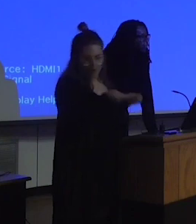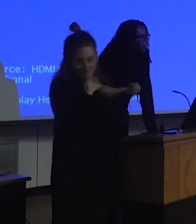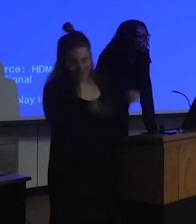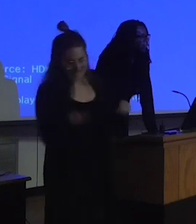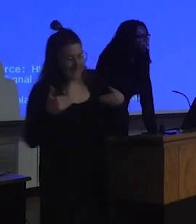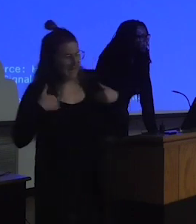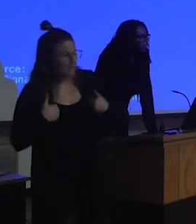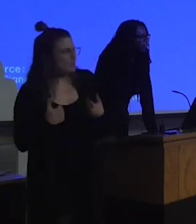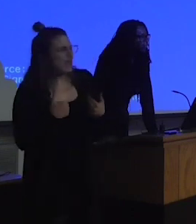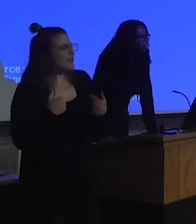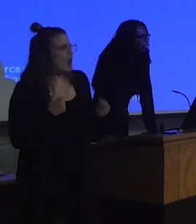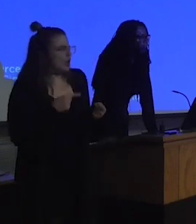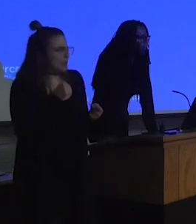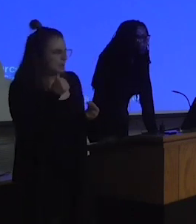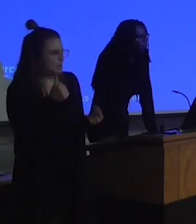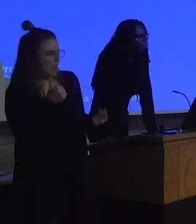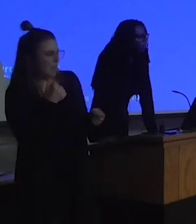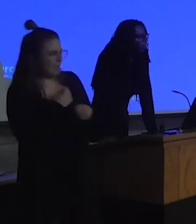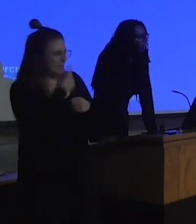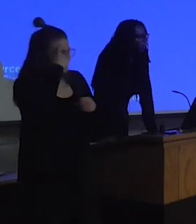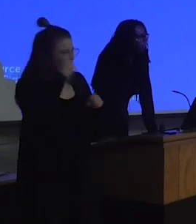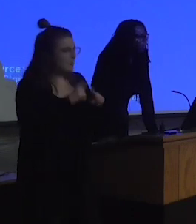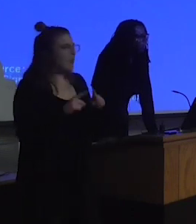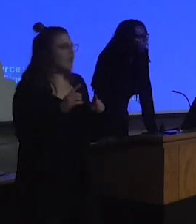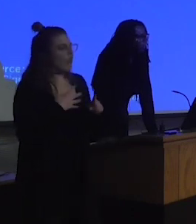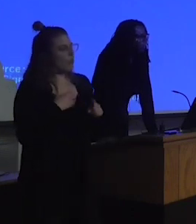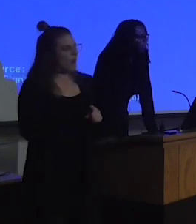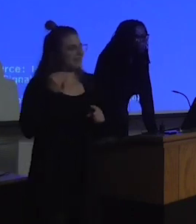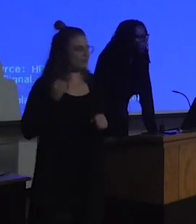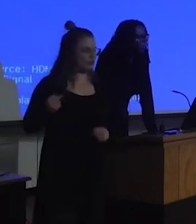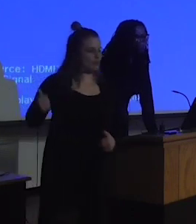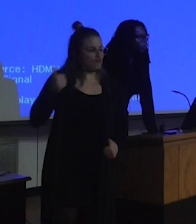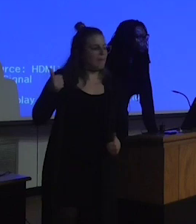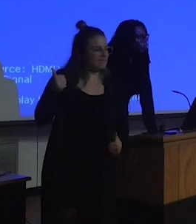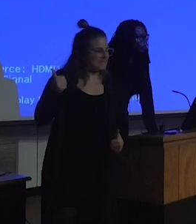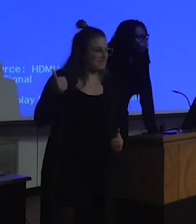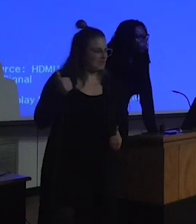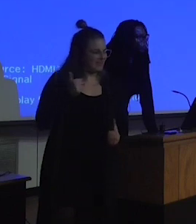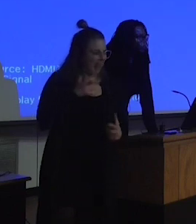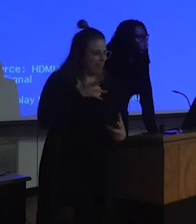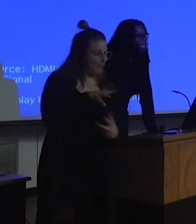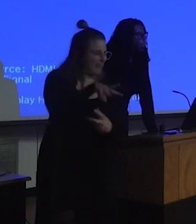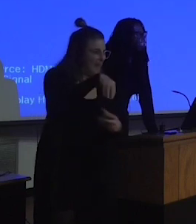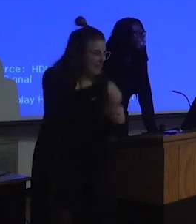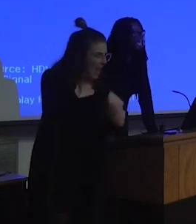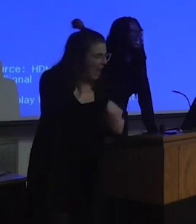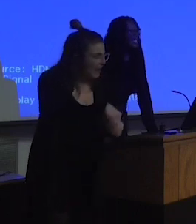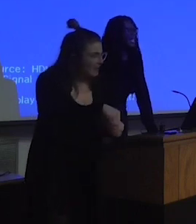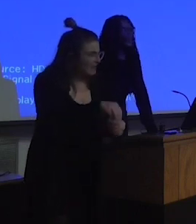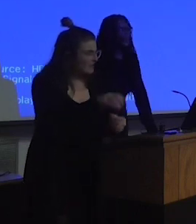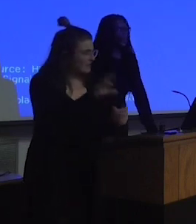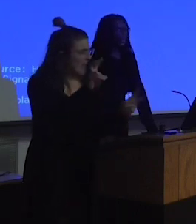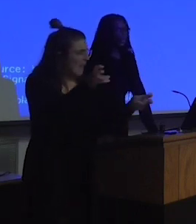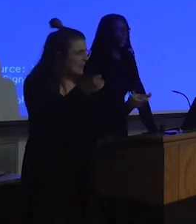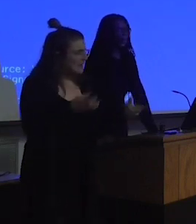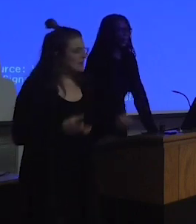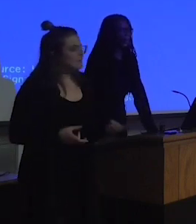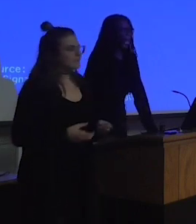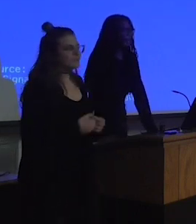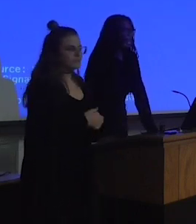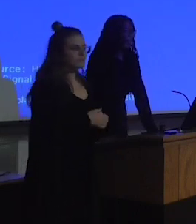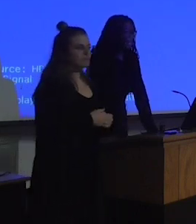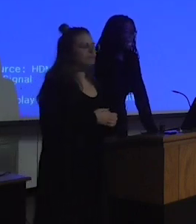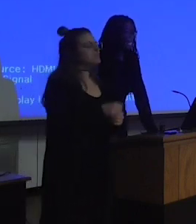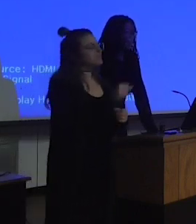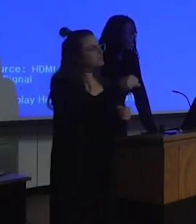if you've got, like, the next level of the white supremacist element in that sort of argument. Yeah, once again, like, you know, we're, like,